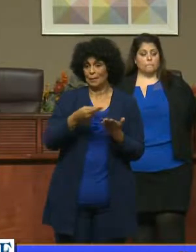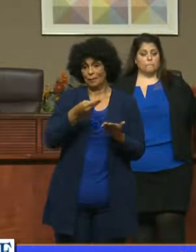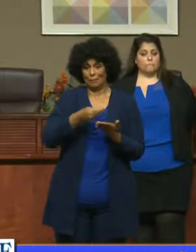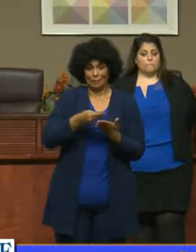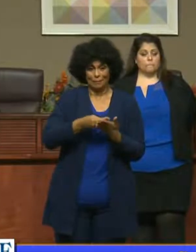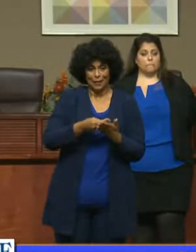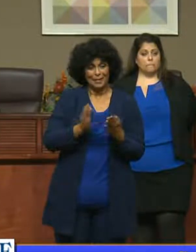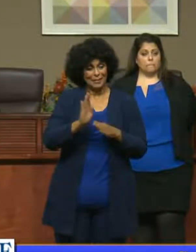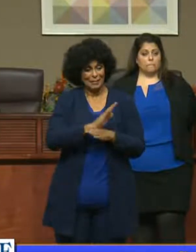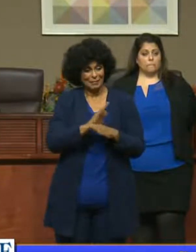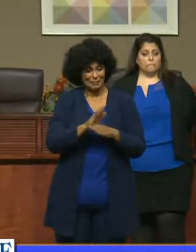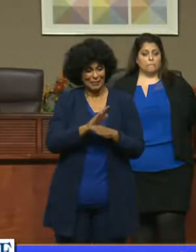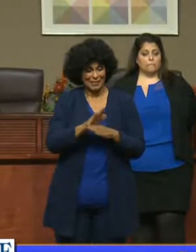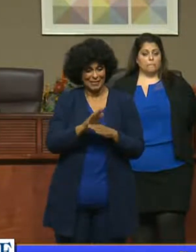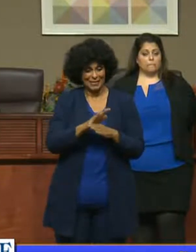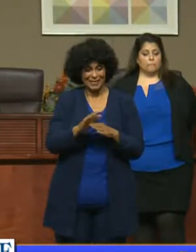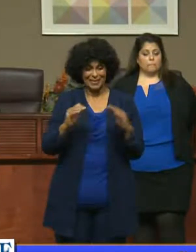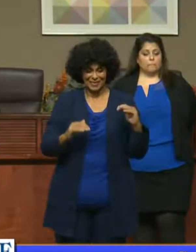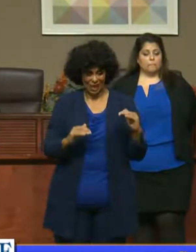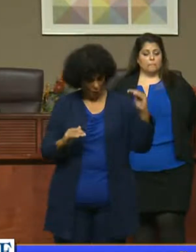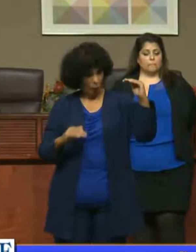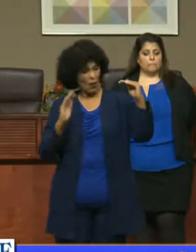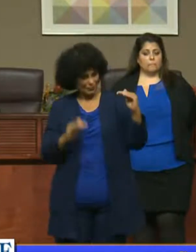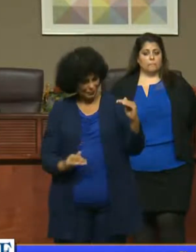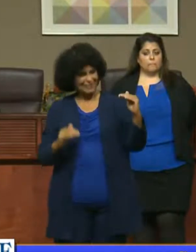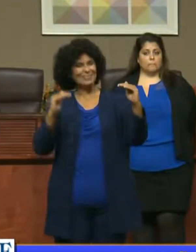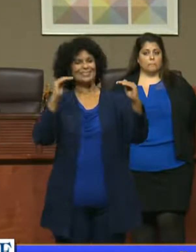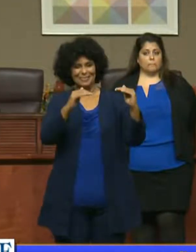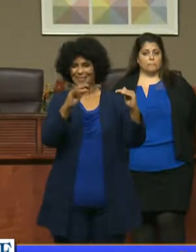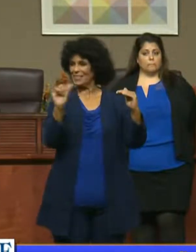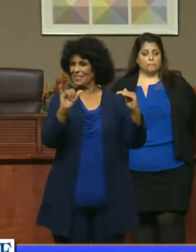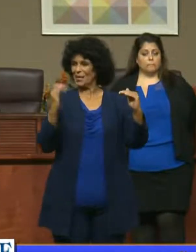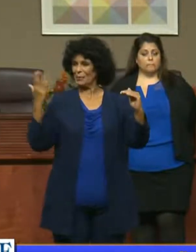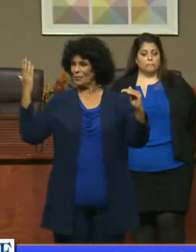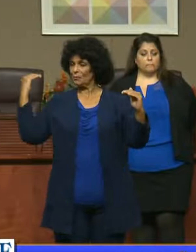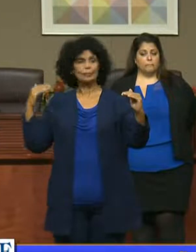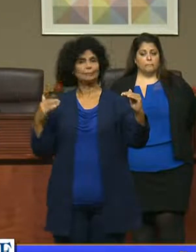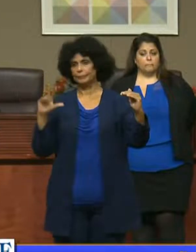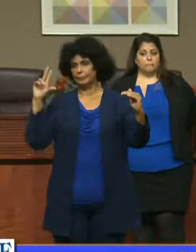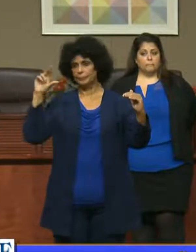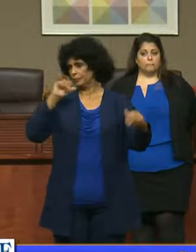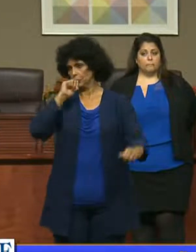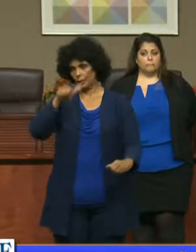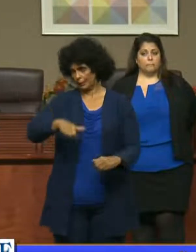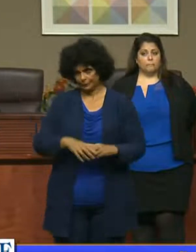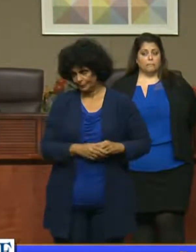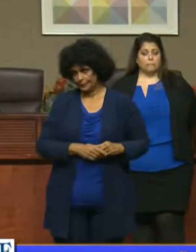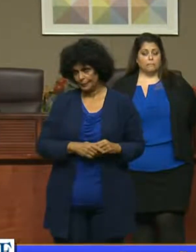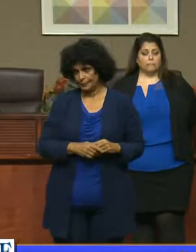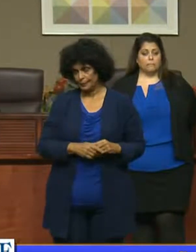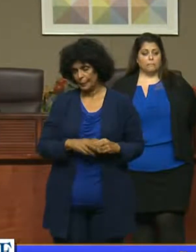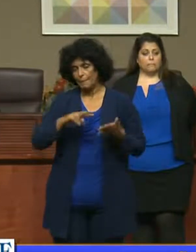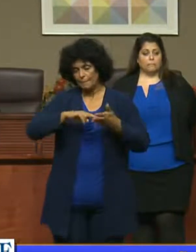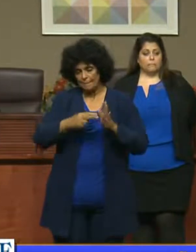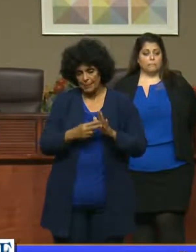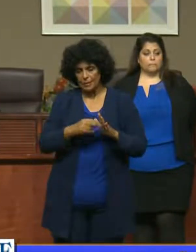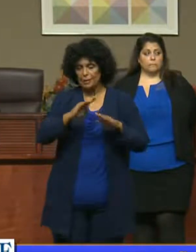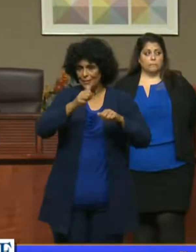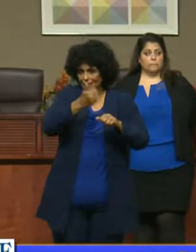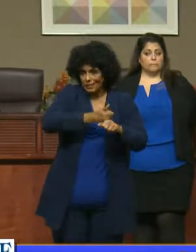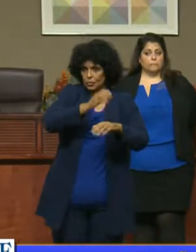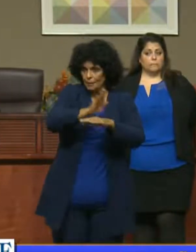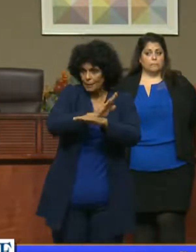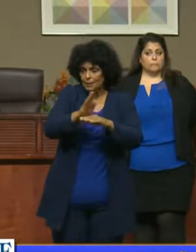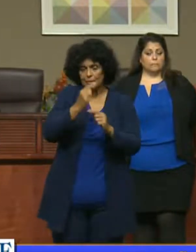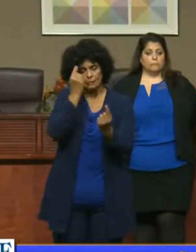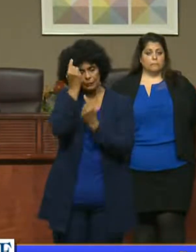pre-pandemic. And as a result, businesses are going to have to make business decisions for their